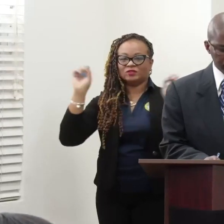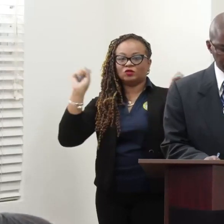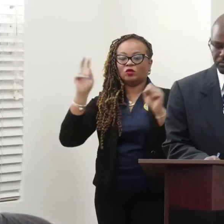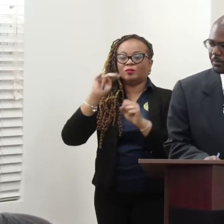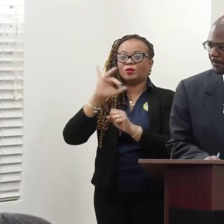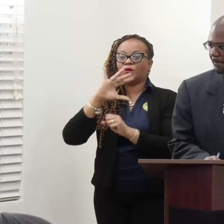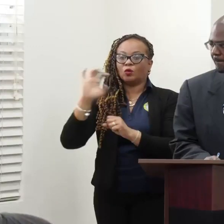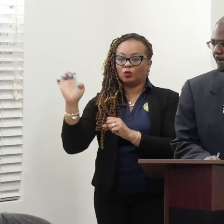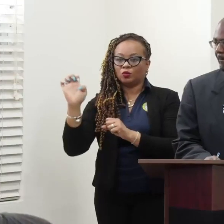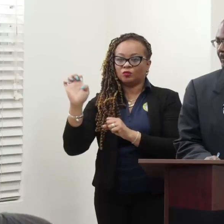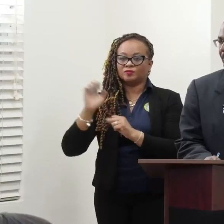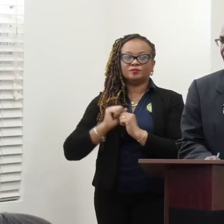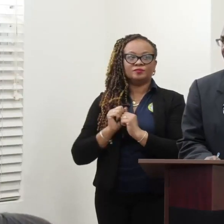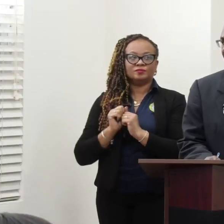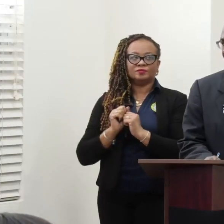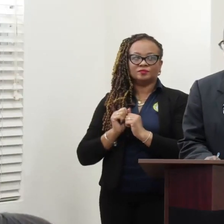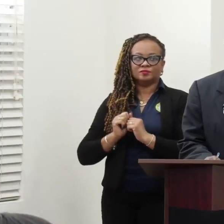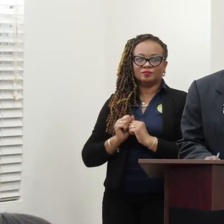Nicole.